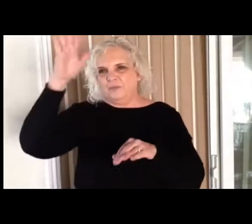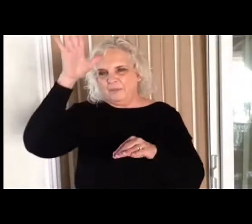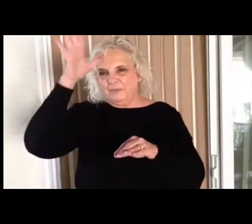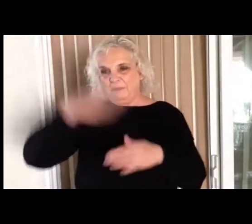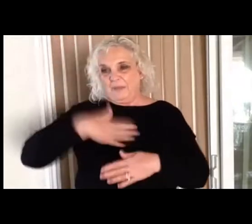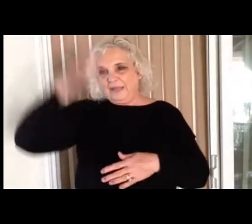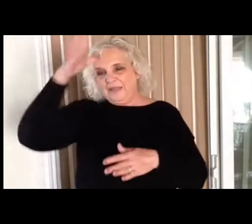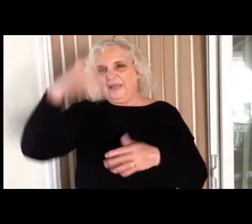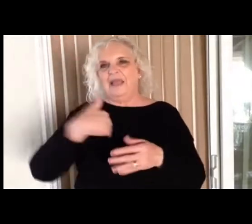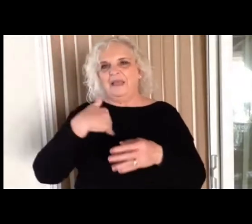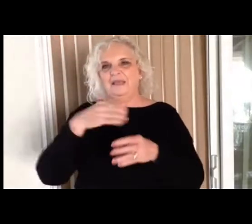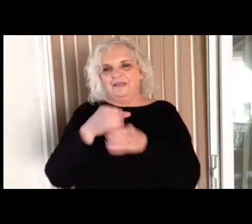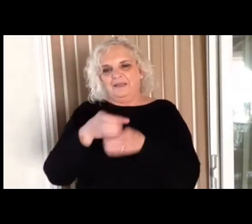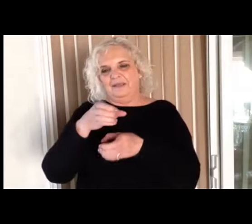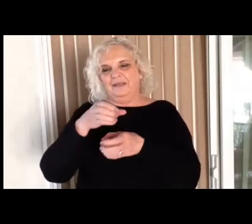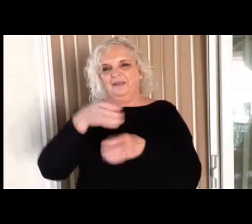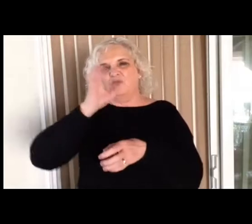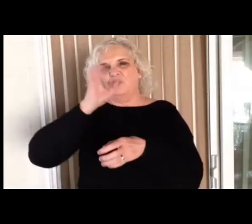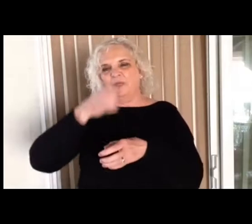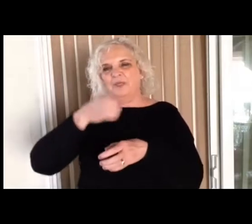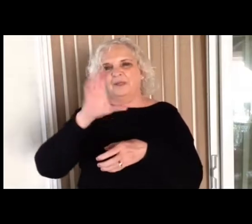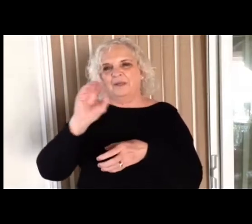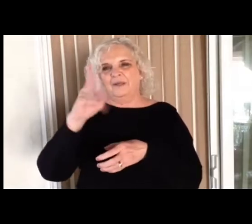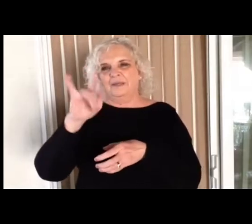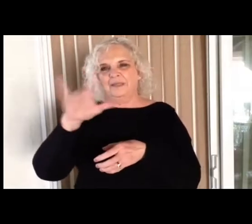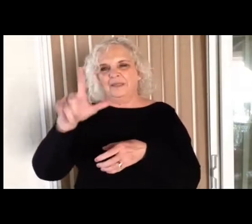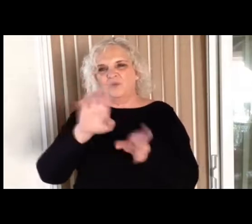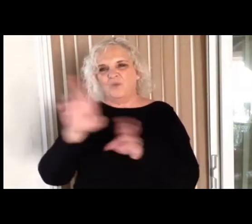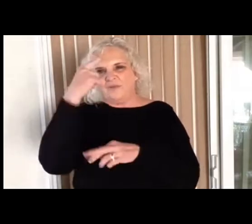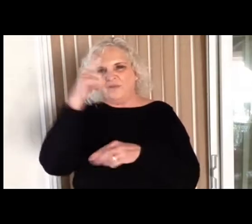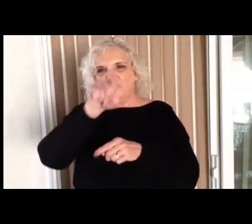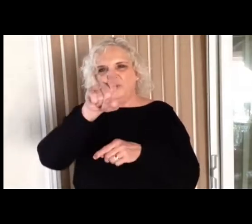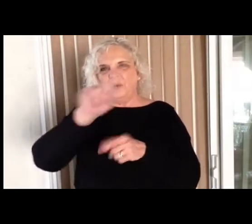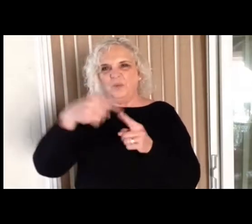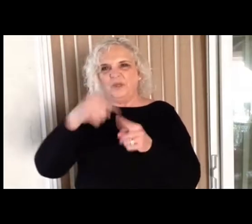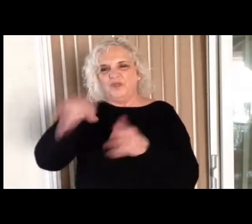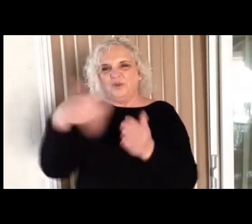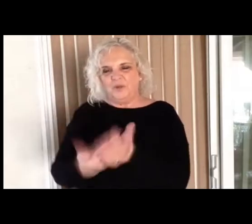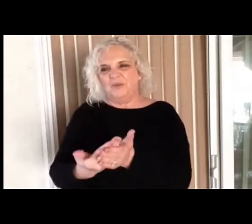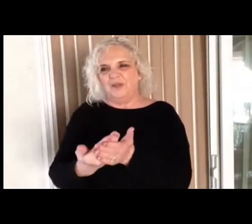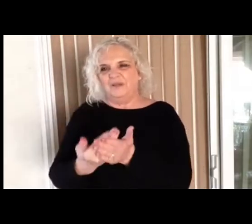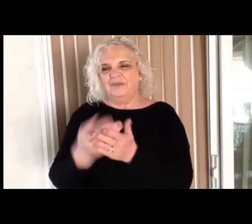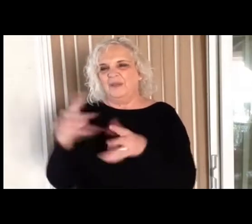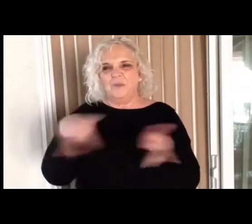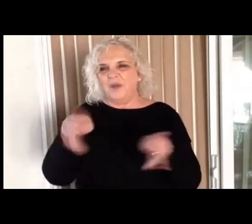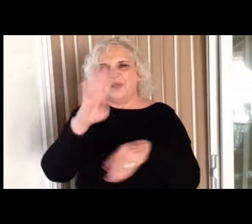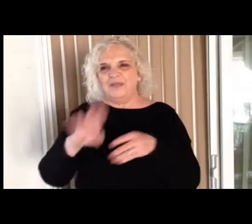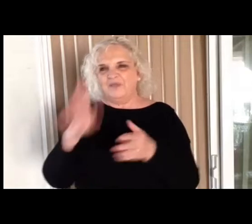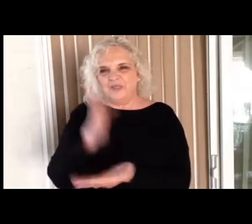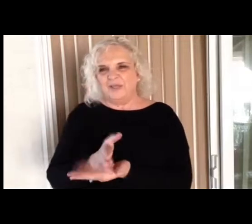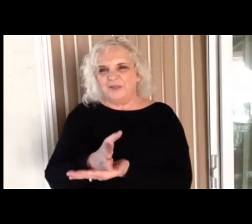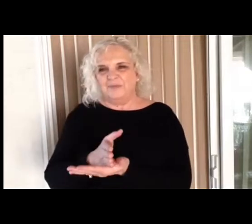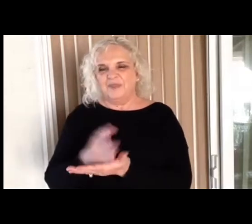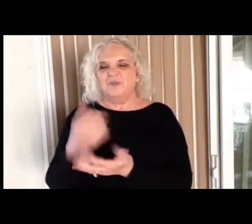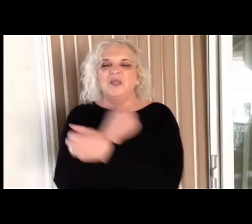you arrived, and I'm sure the parties never stopped. But we love you dearly, and we love all you guys so much.